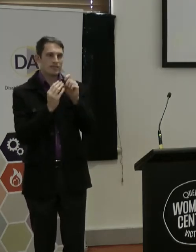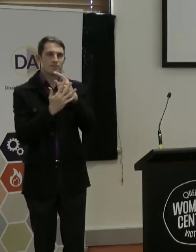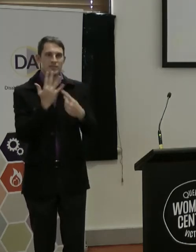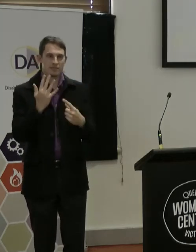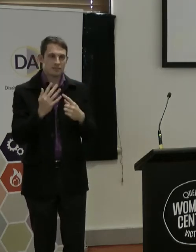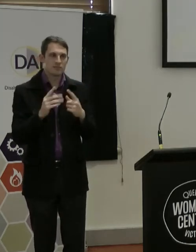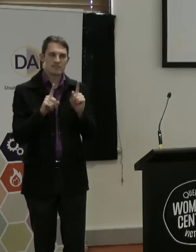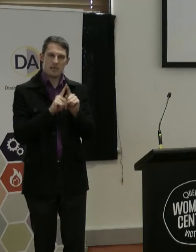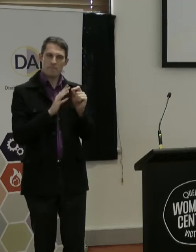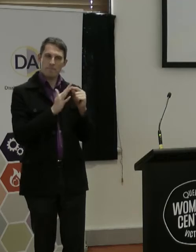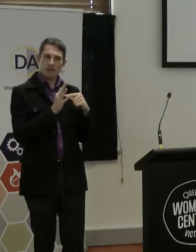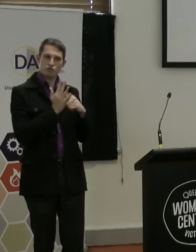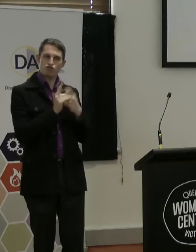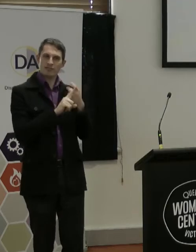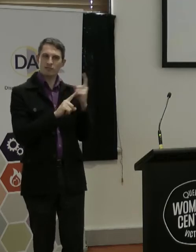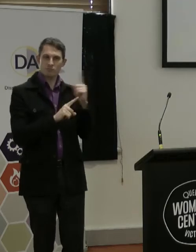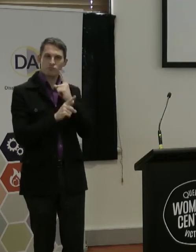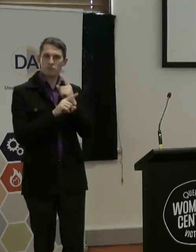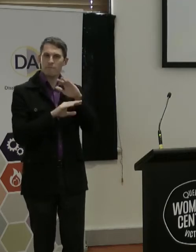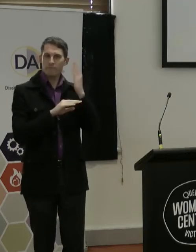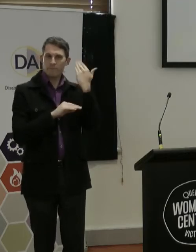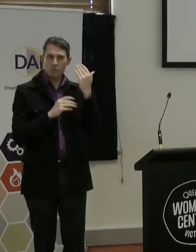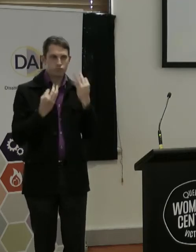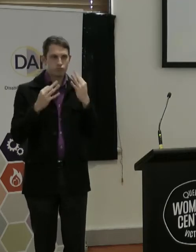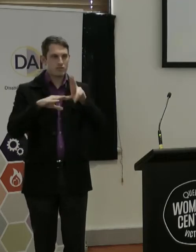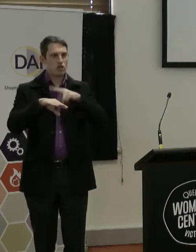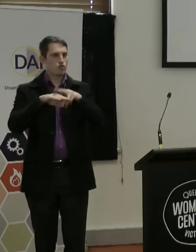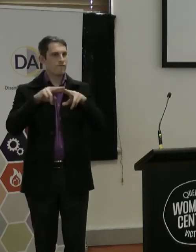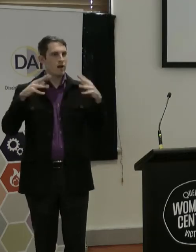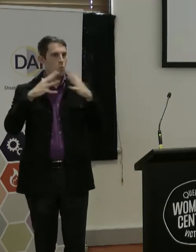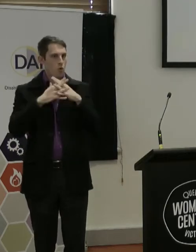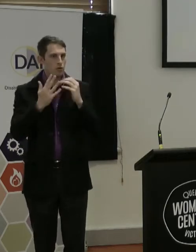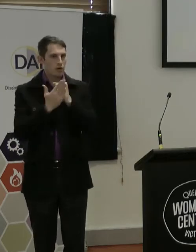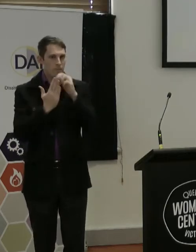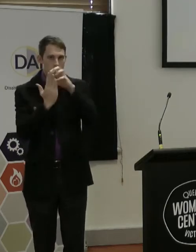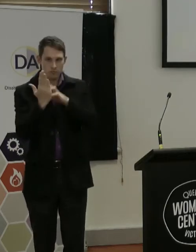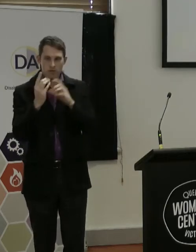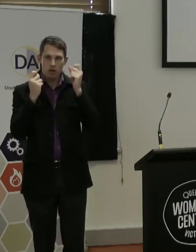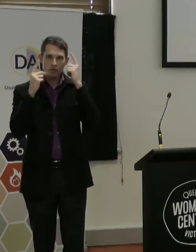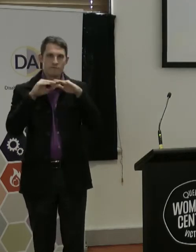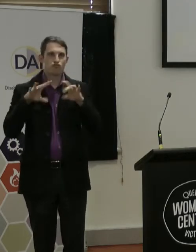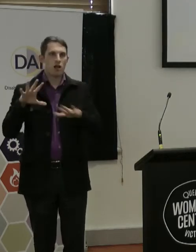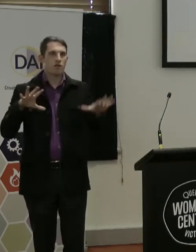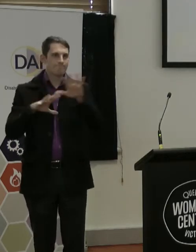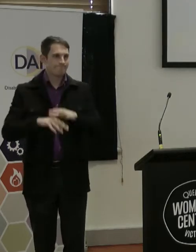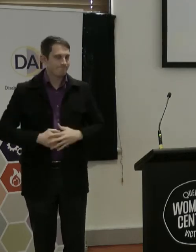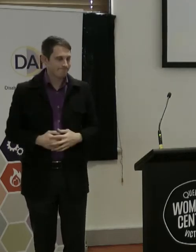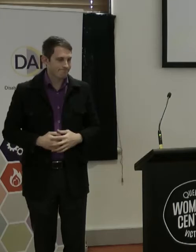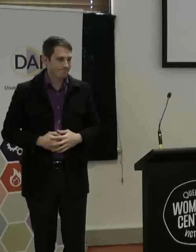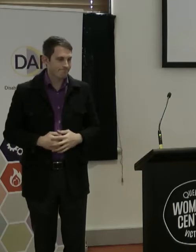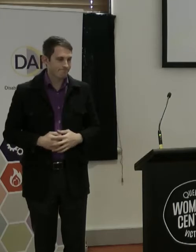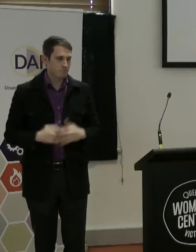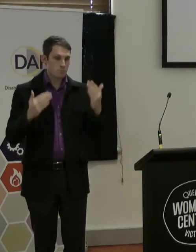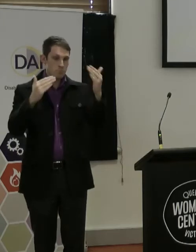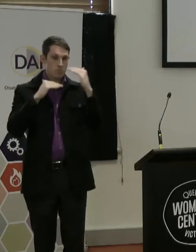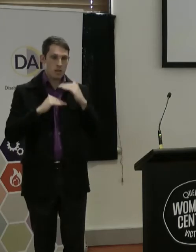this need for disaggregated data that can actually drive policy around disability. Things the committee was concerned